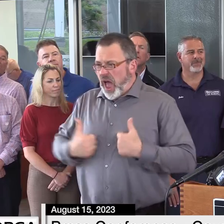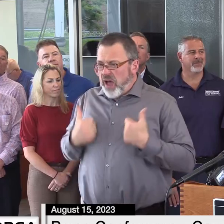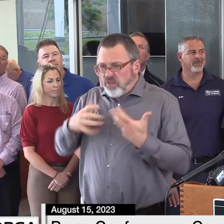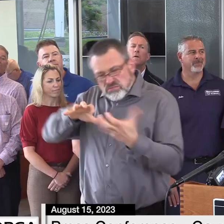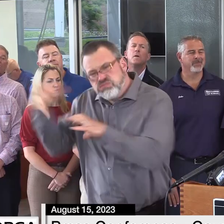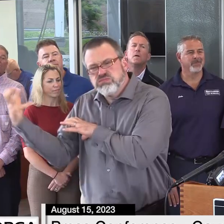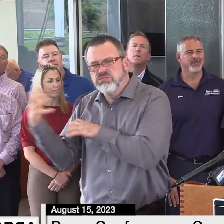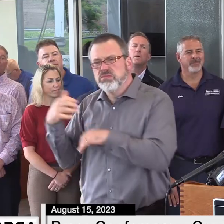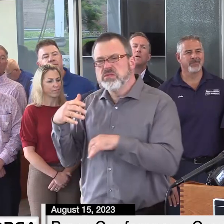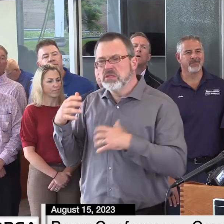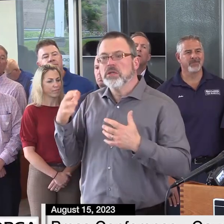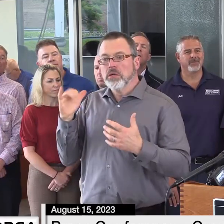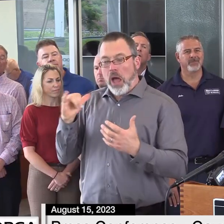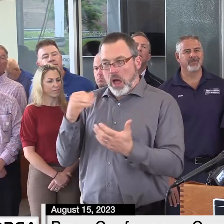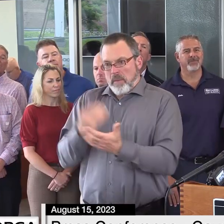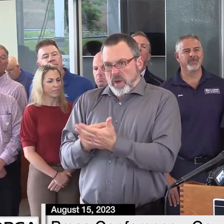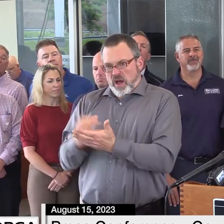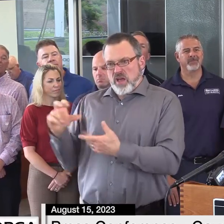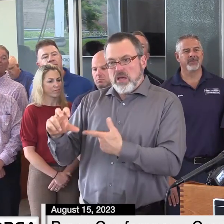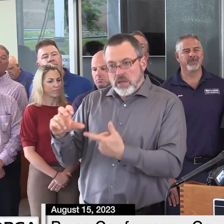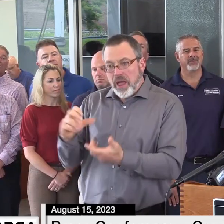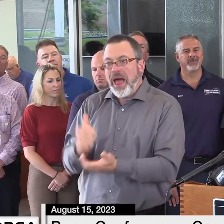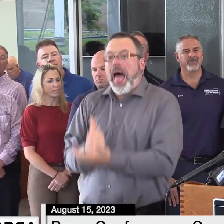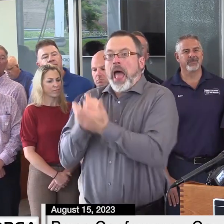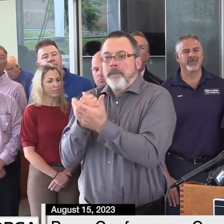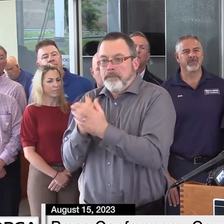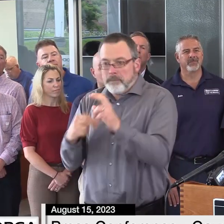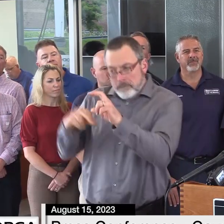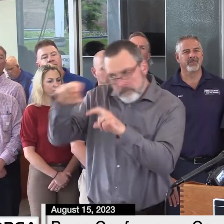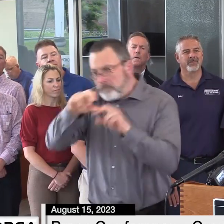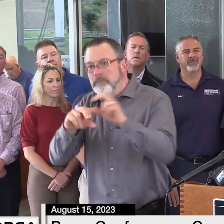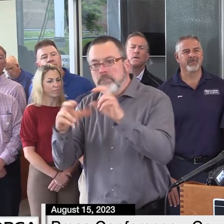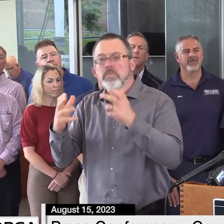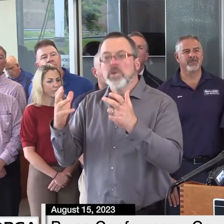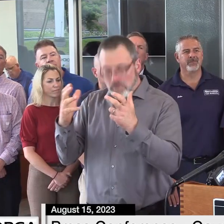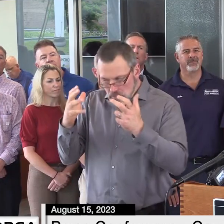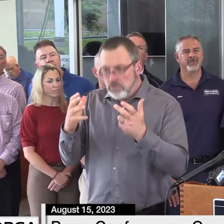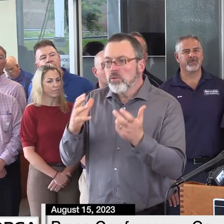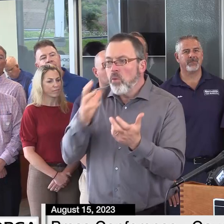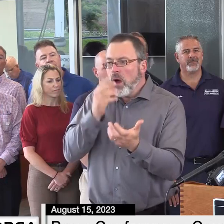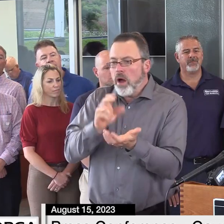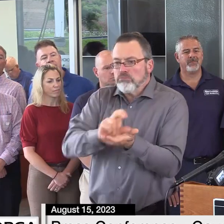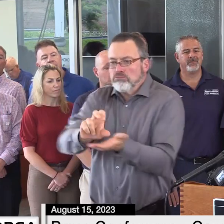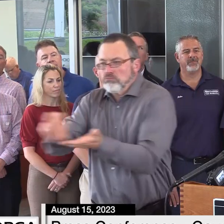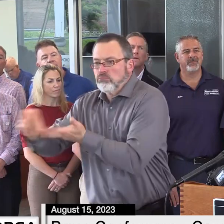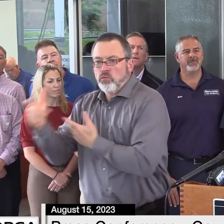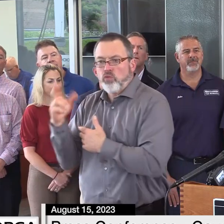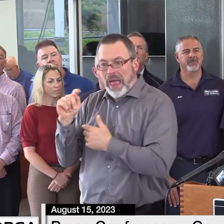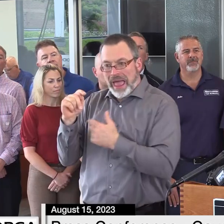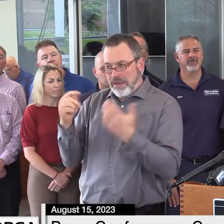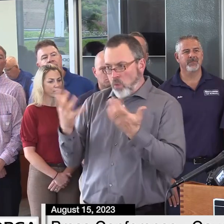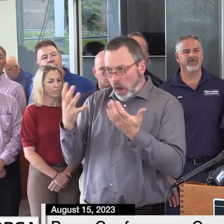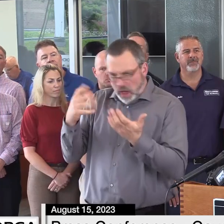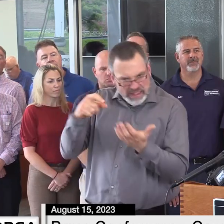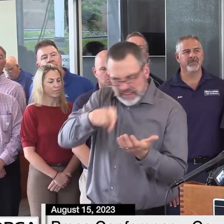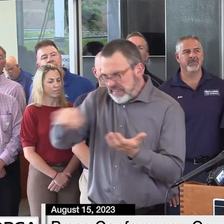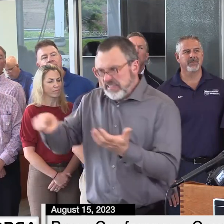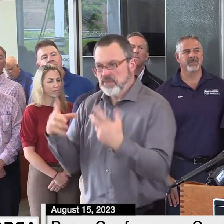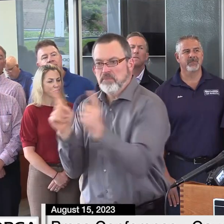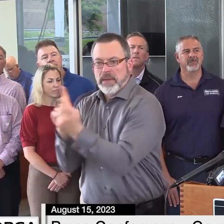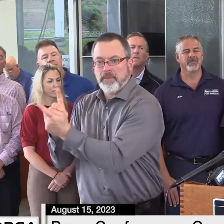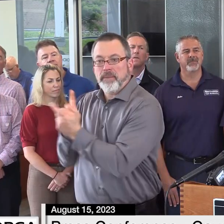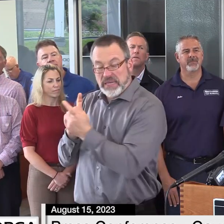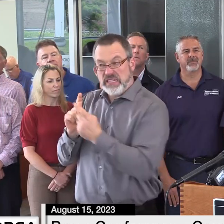costs, and if there's any funds left over, we'll issue grants to help those in further need. Third, the